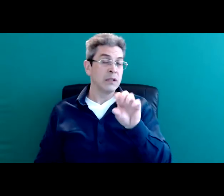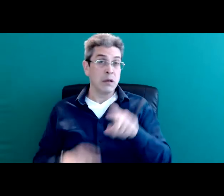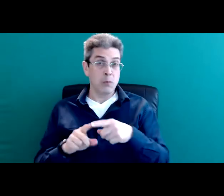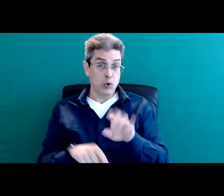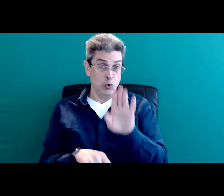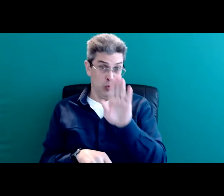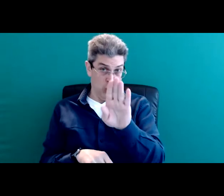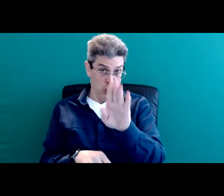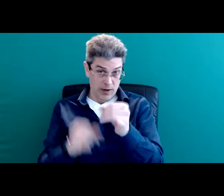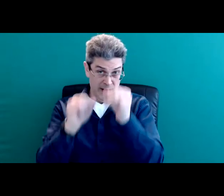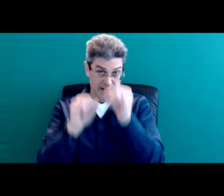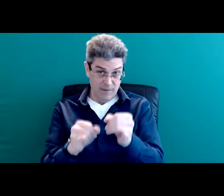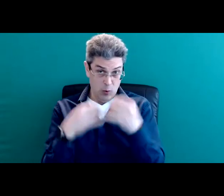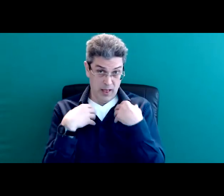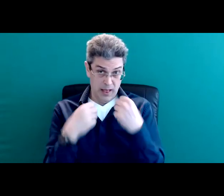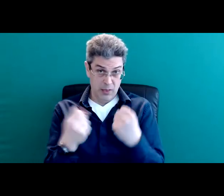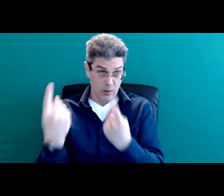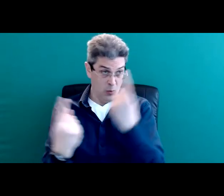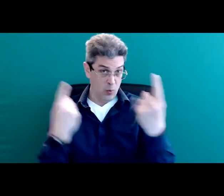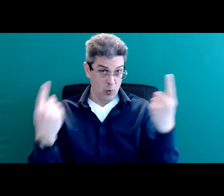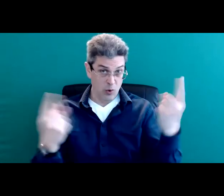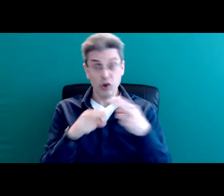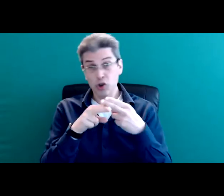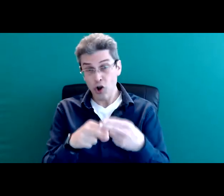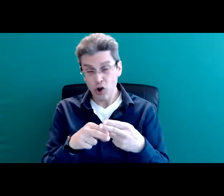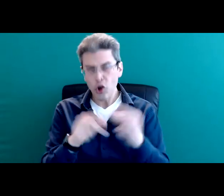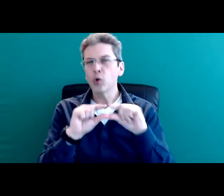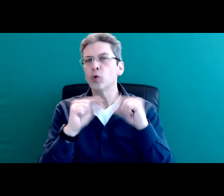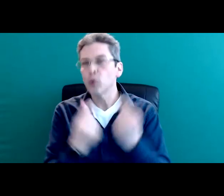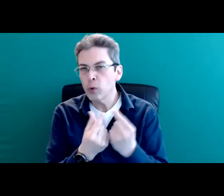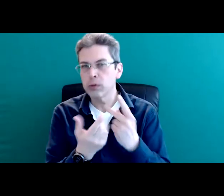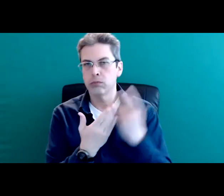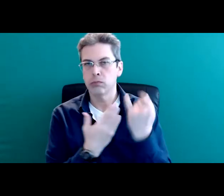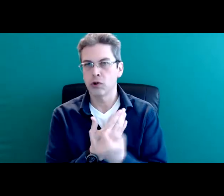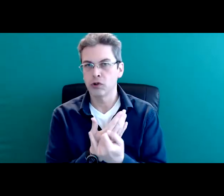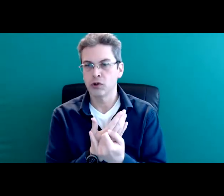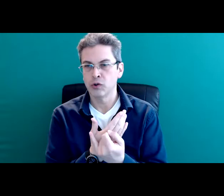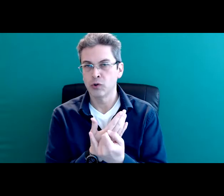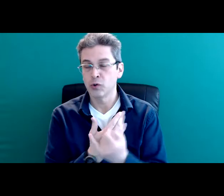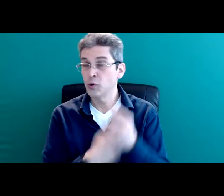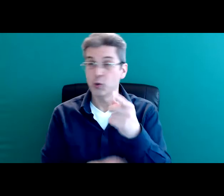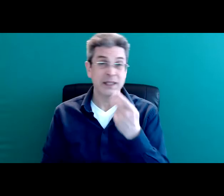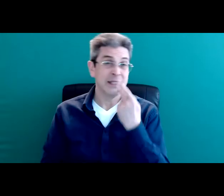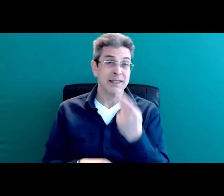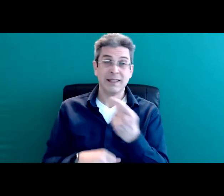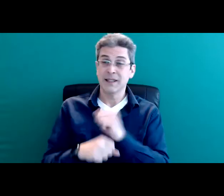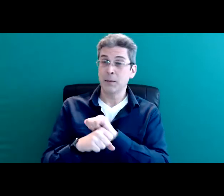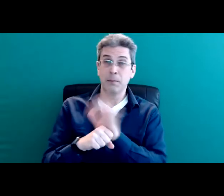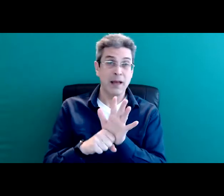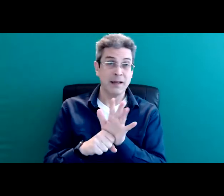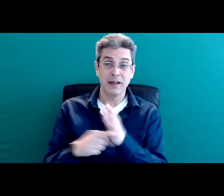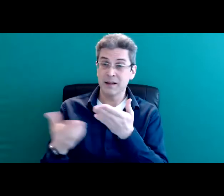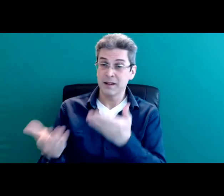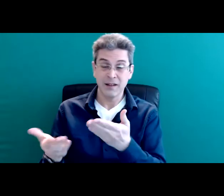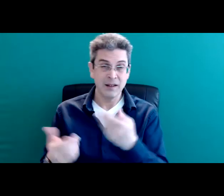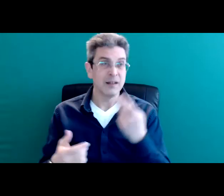is a group project. Think about that. We've seen it play out with the pandemic, again, with the CDC and mask